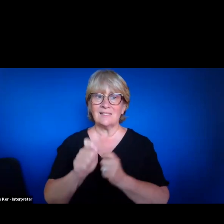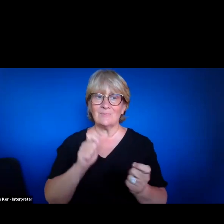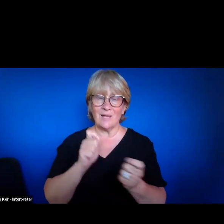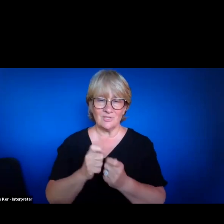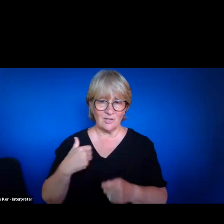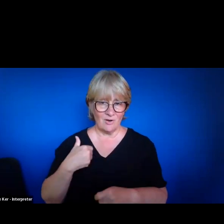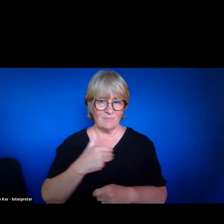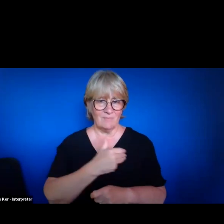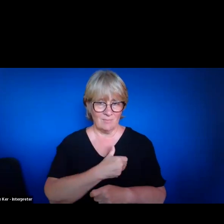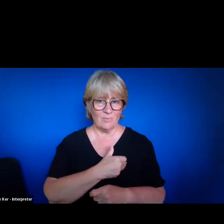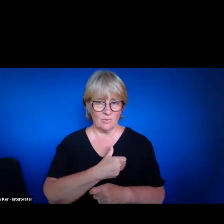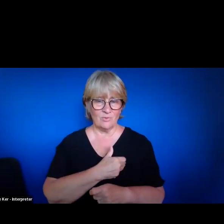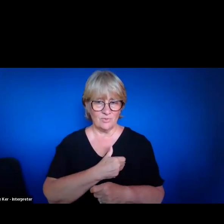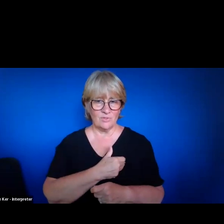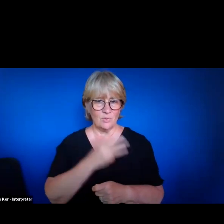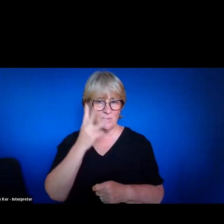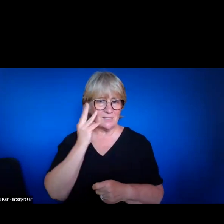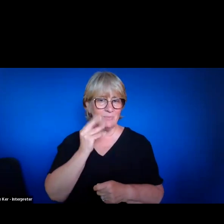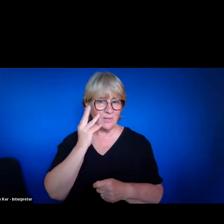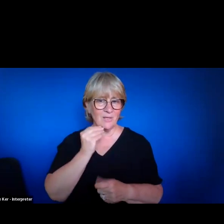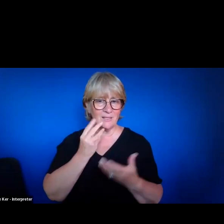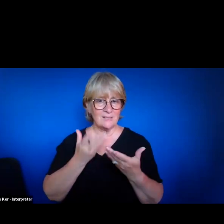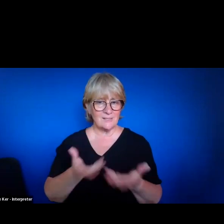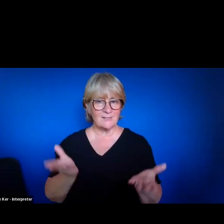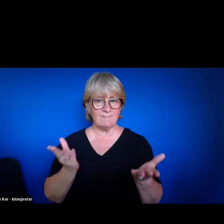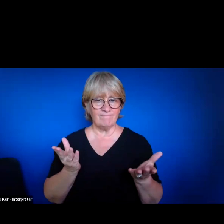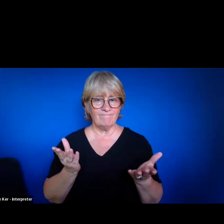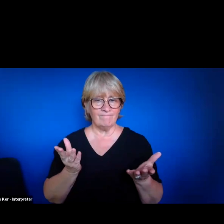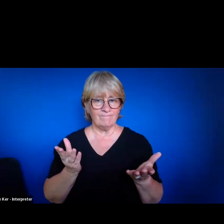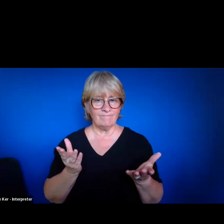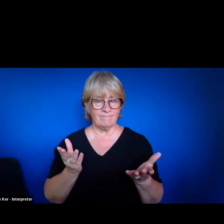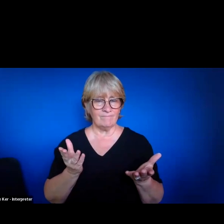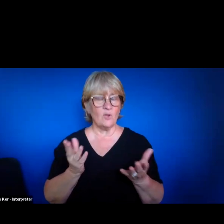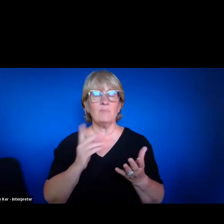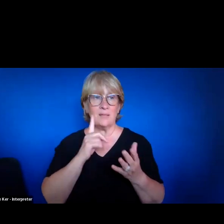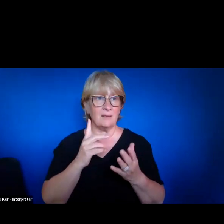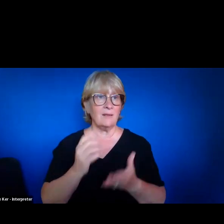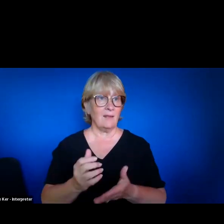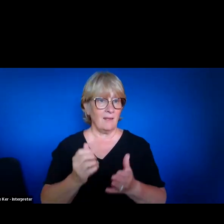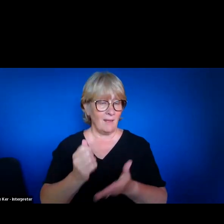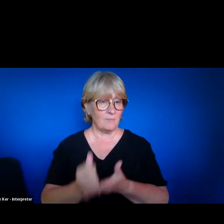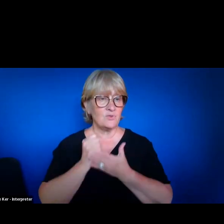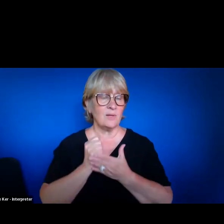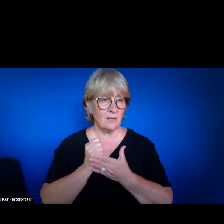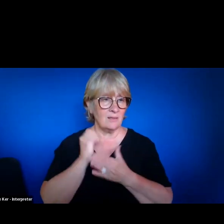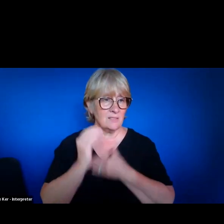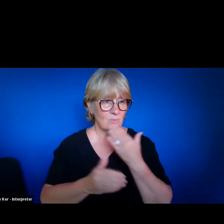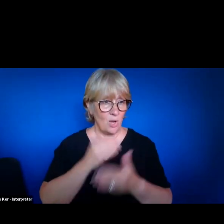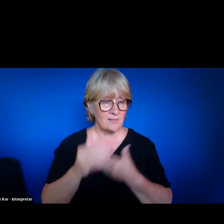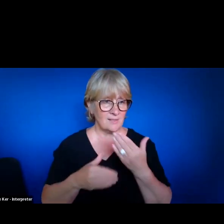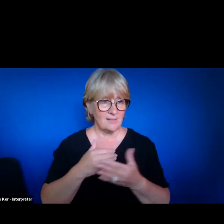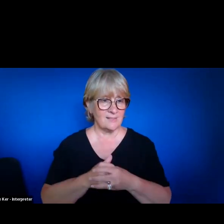lived experience who have been so instrumental in moving this process forward and grounding us in our